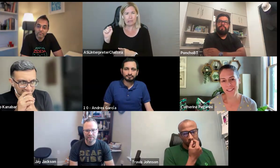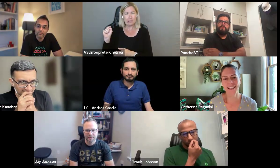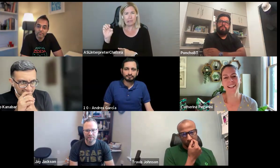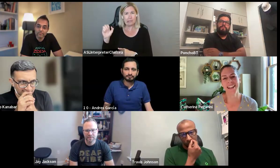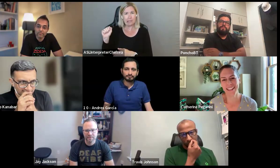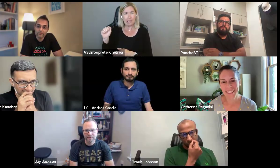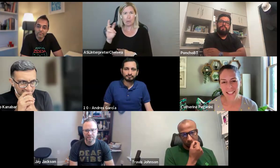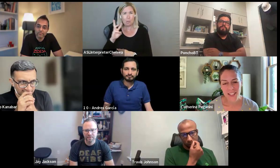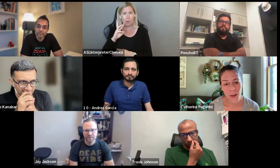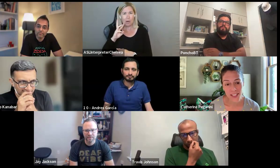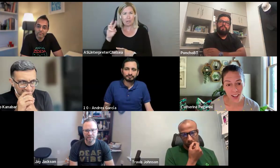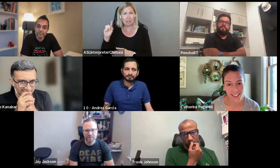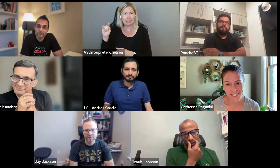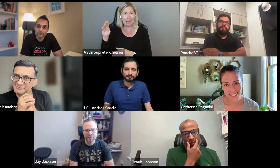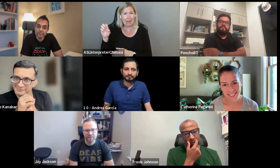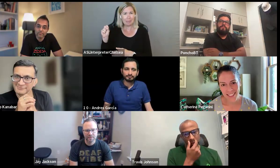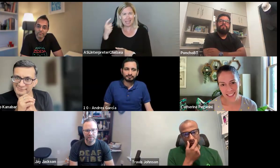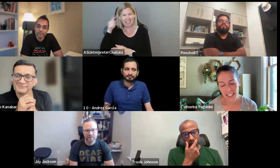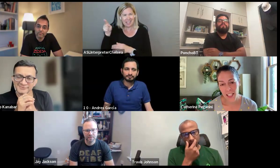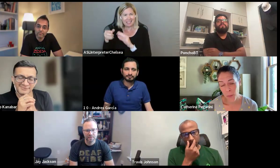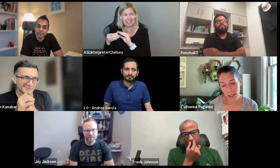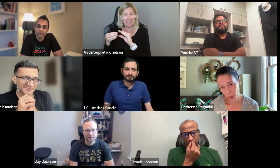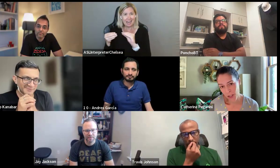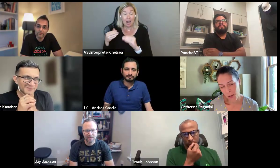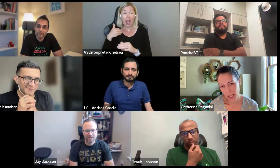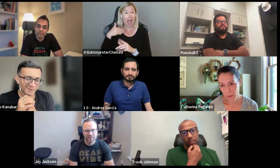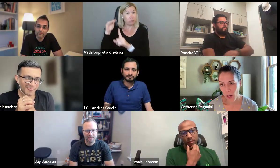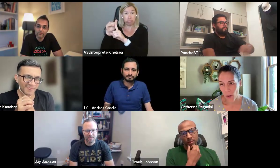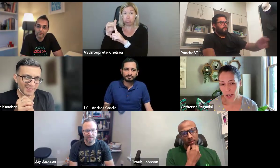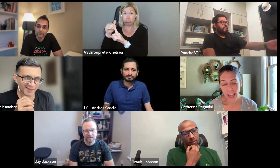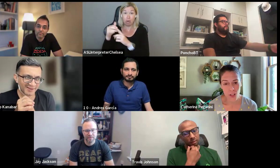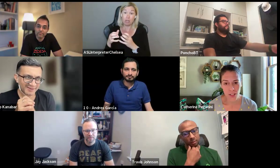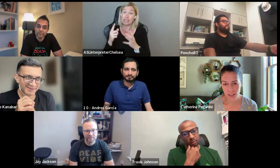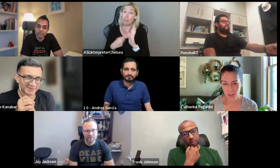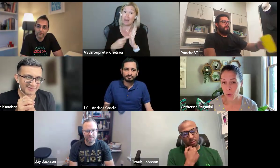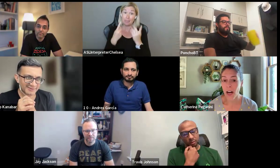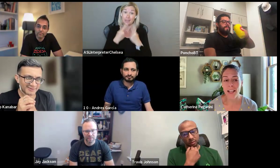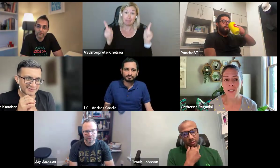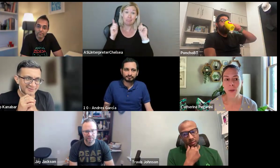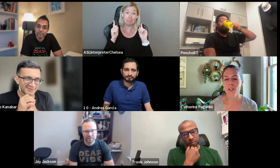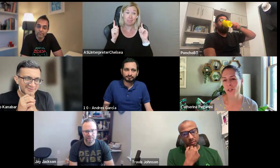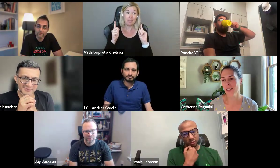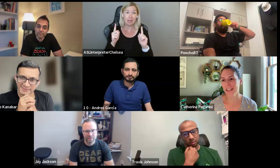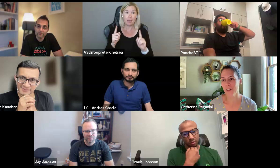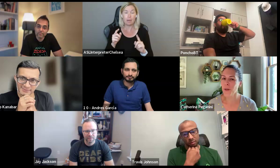part, so it's hard. But it works sometimes. So yeah, sure, ask, but just like to